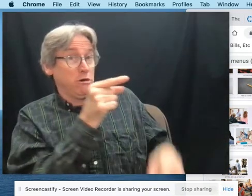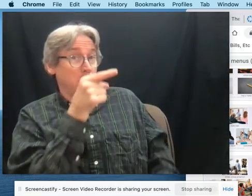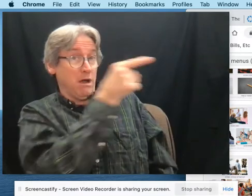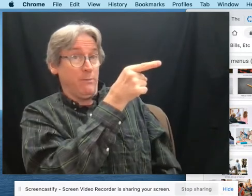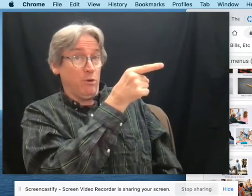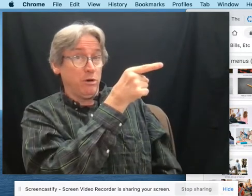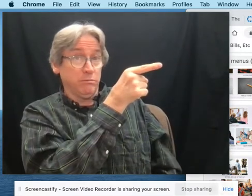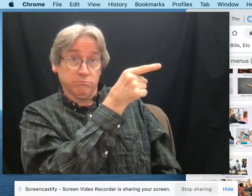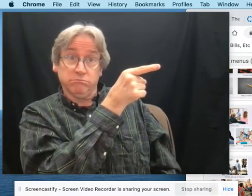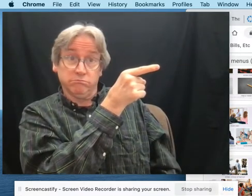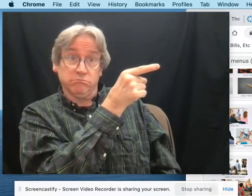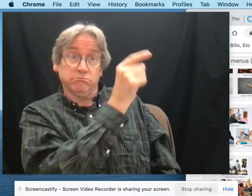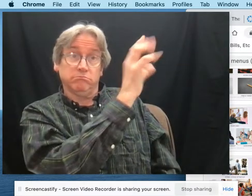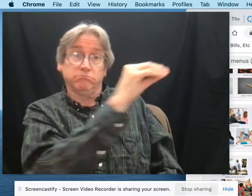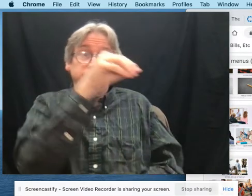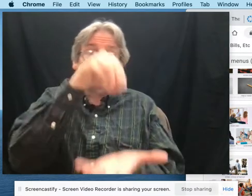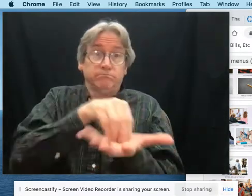Word on the board.